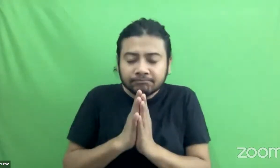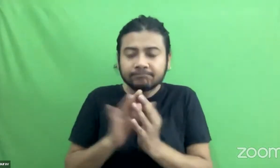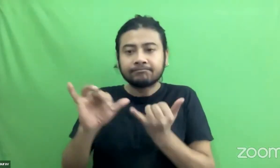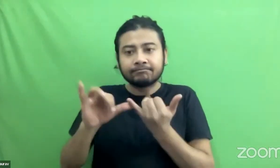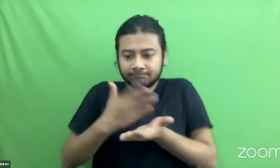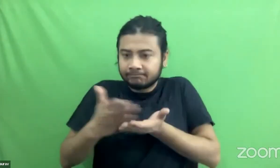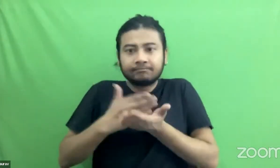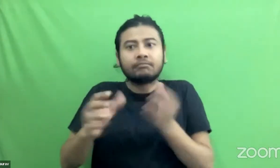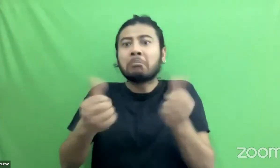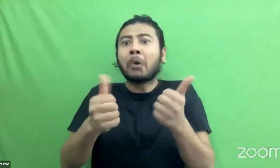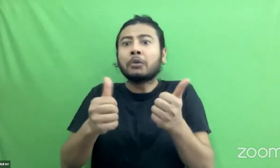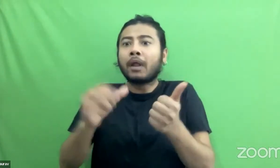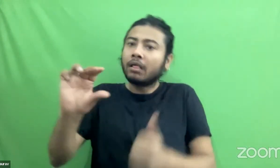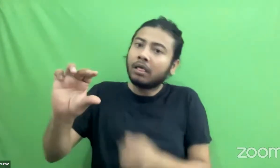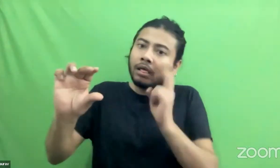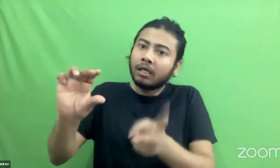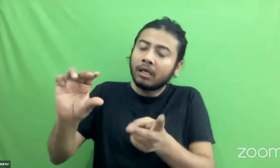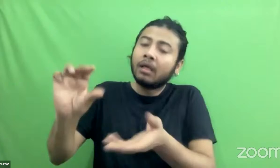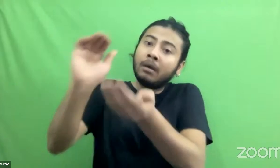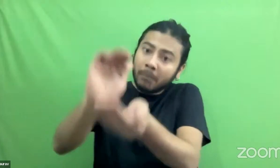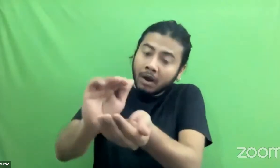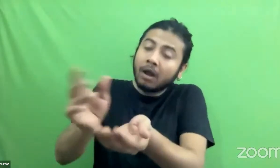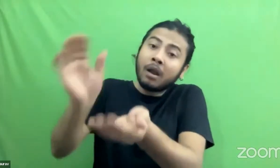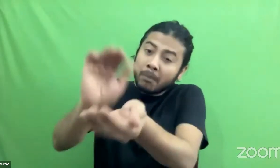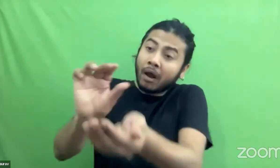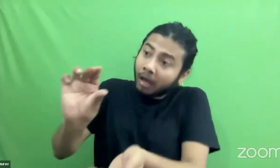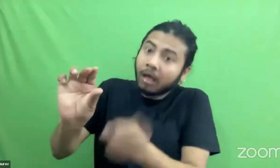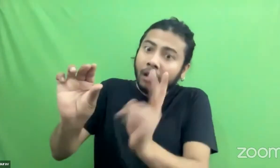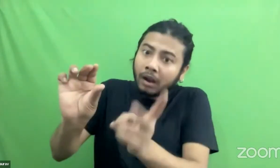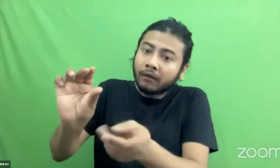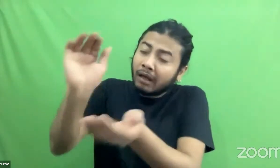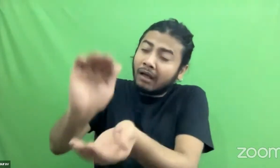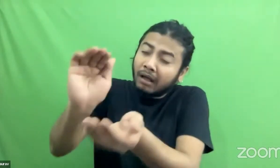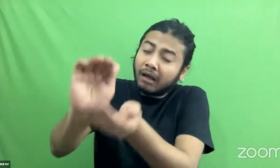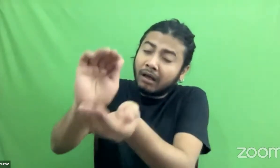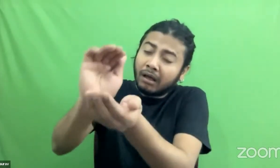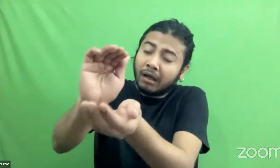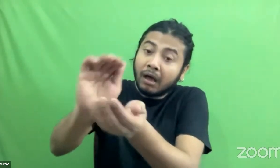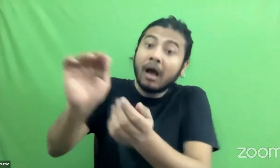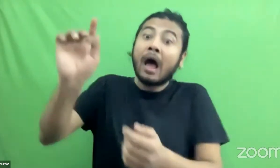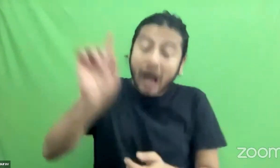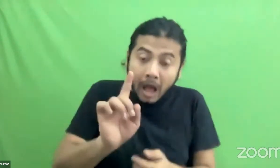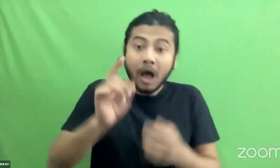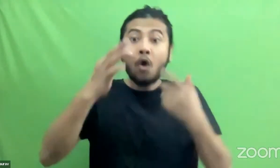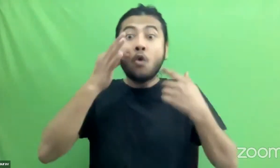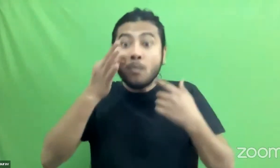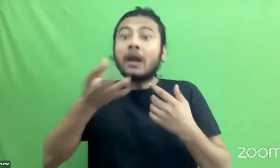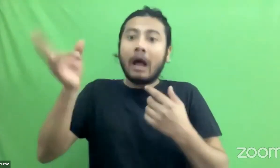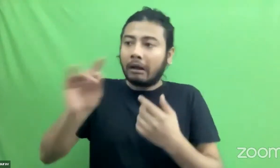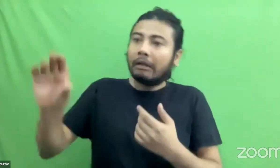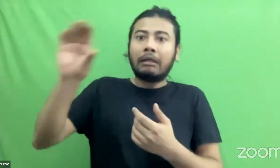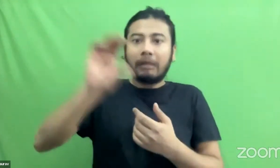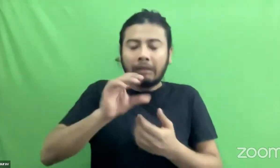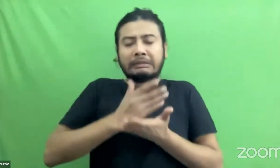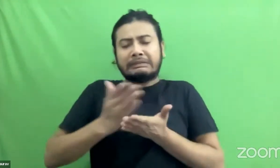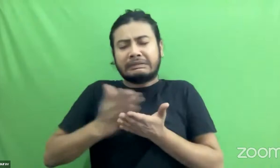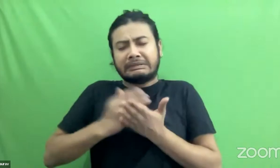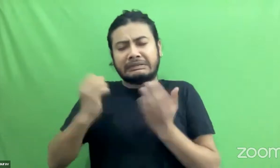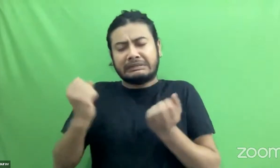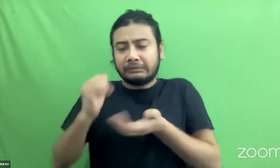only Krishna can break. How? When we are chanting, he removes our sins, and when our sins are removed, then we